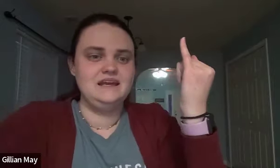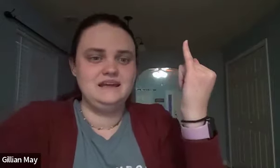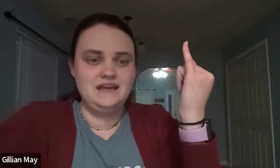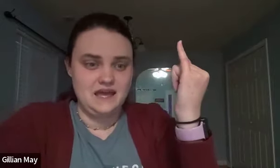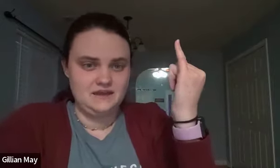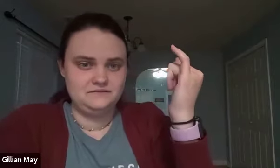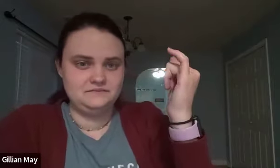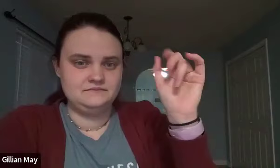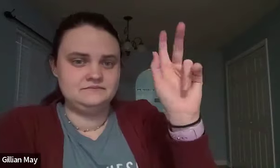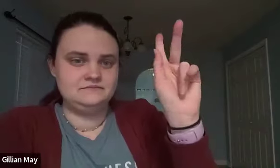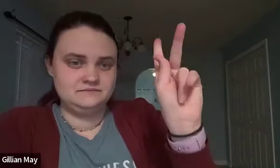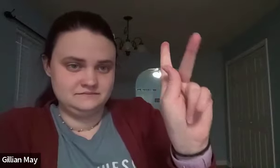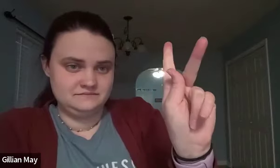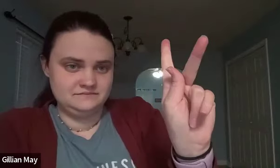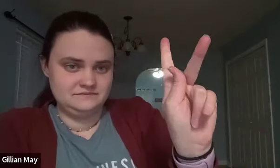and K.